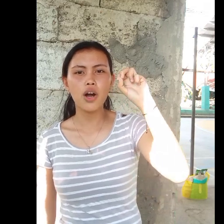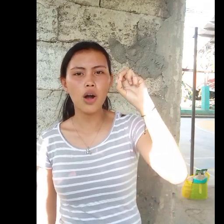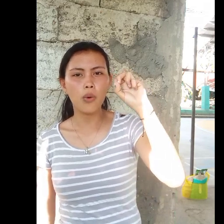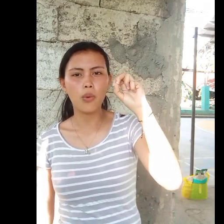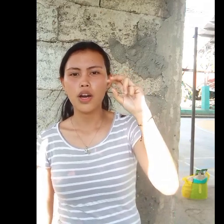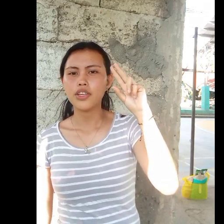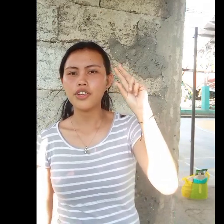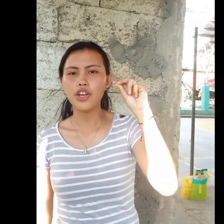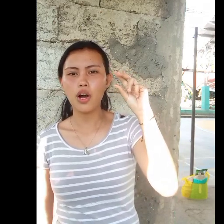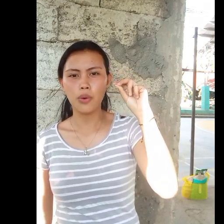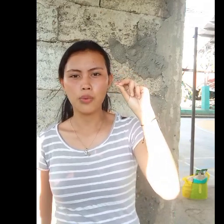O. No.